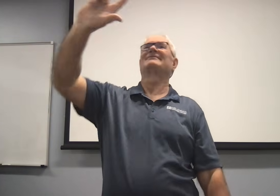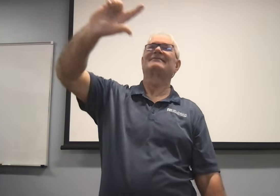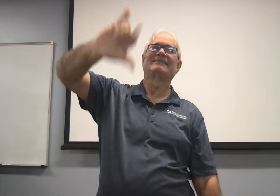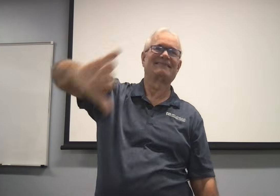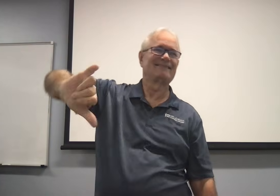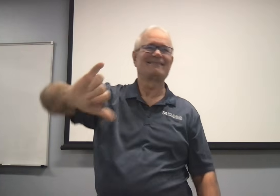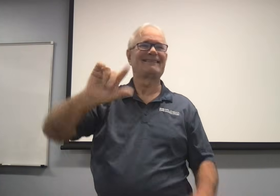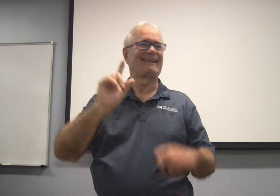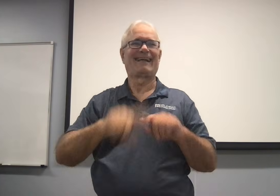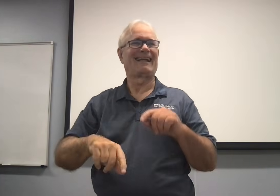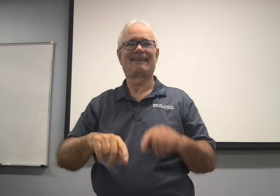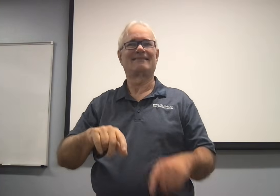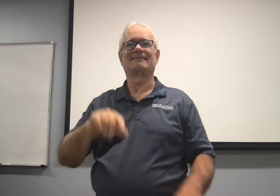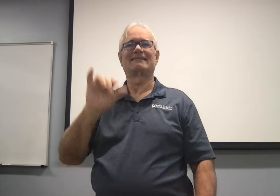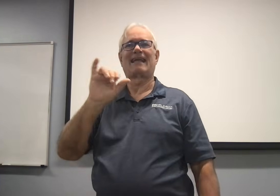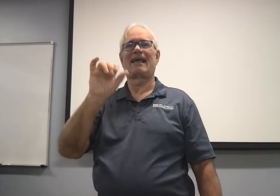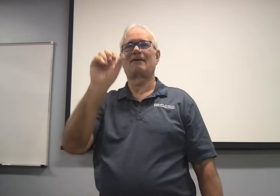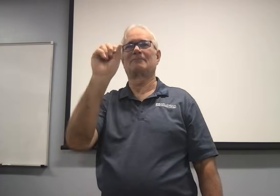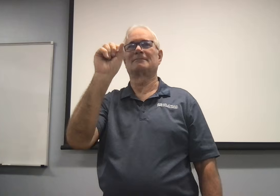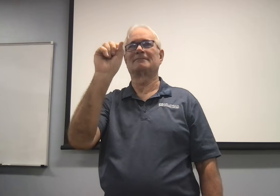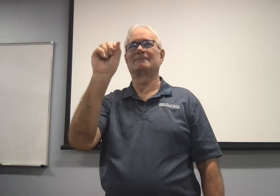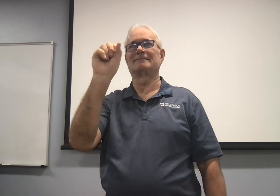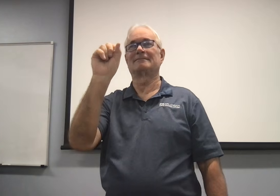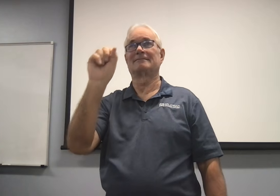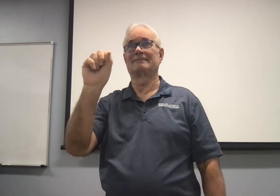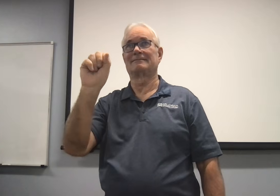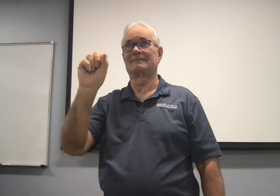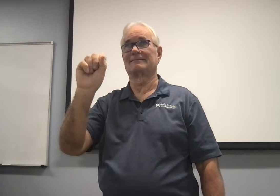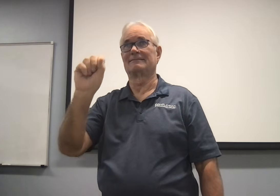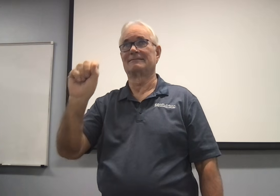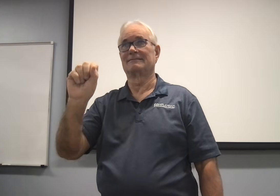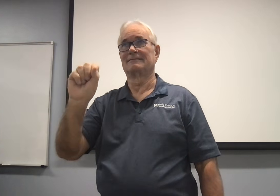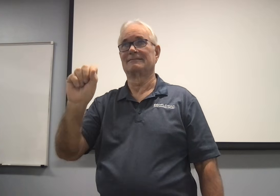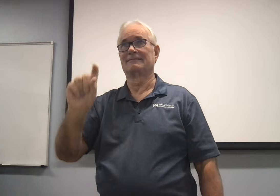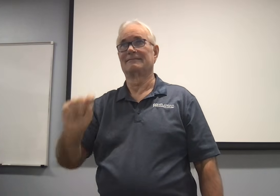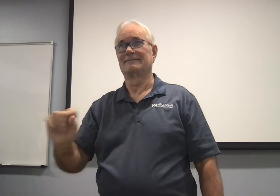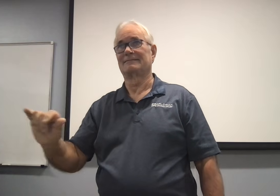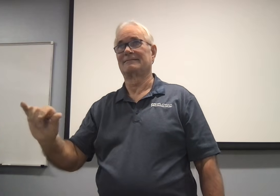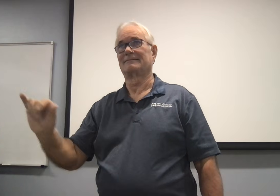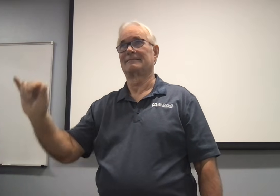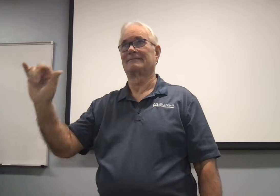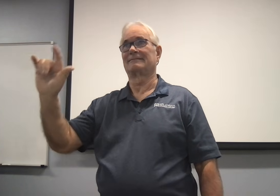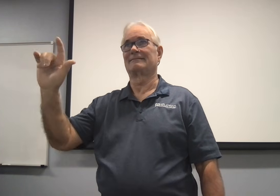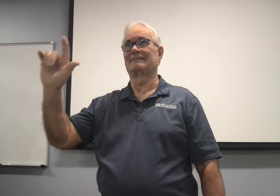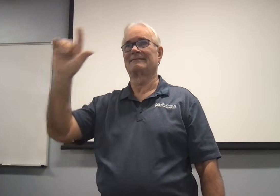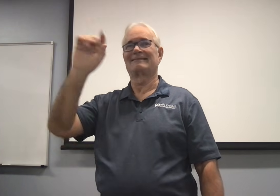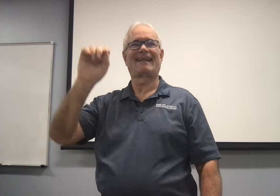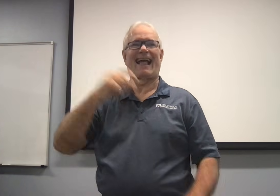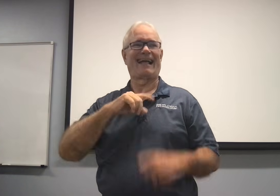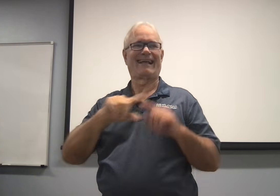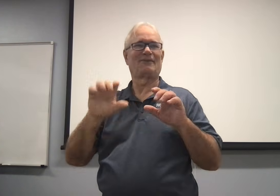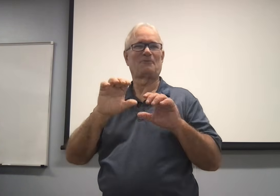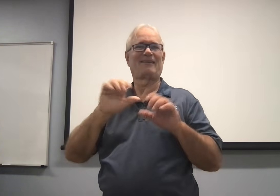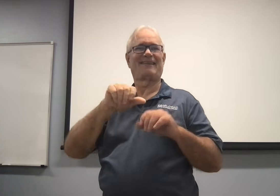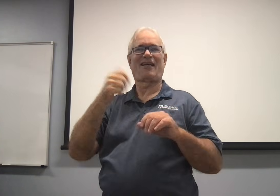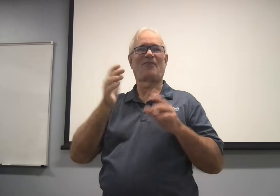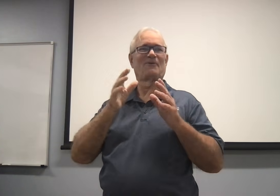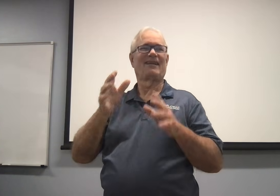J-U-L-Y. You can't go counterclockwise that way. It's, it doesn't